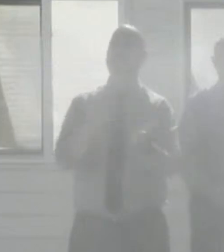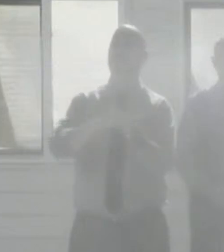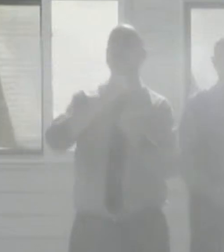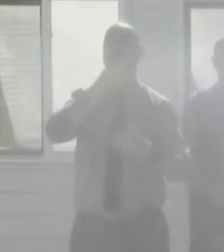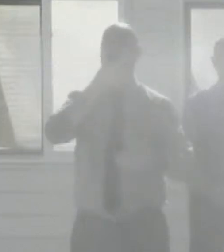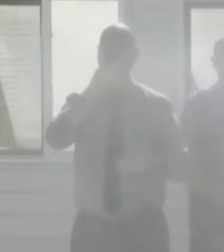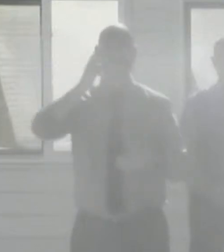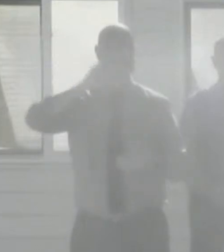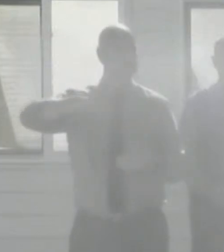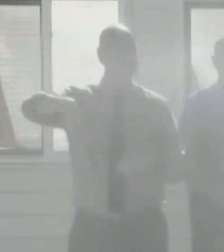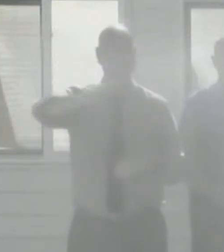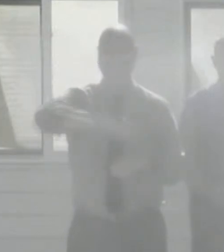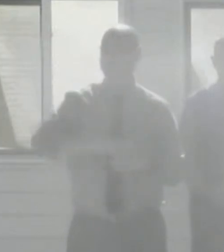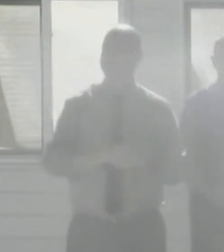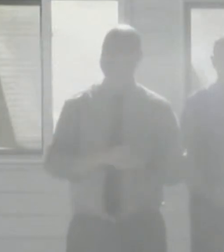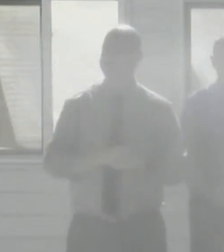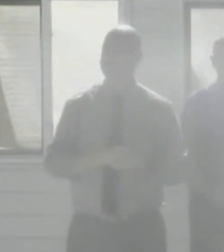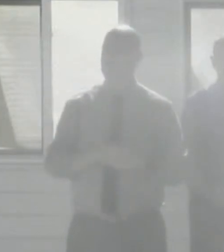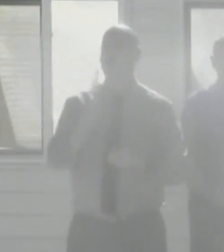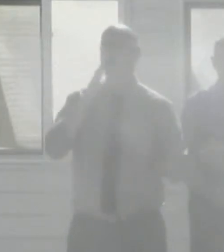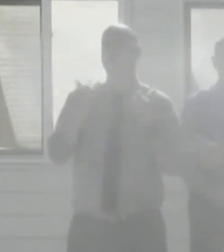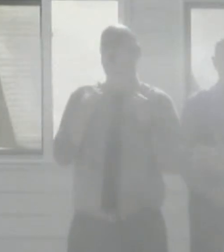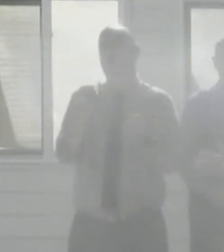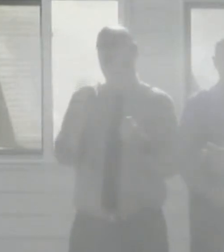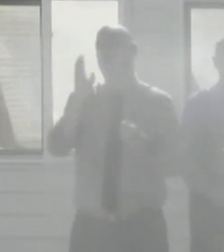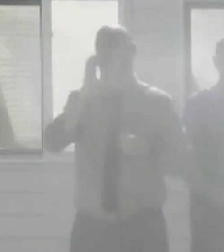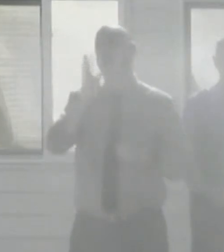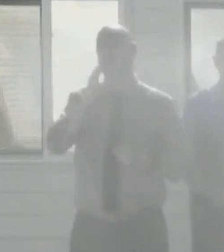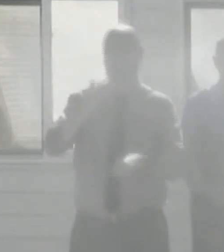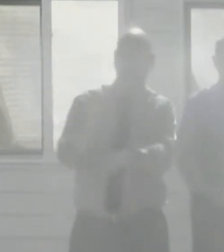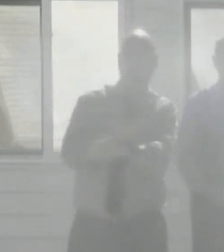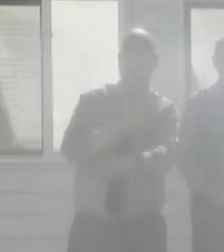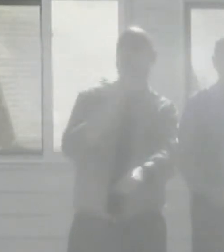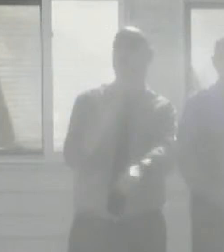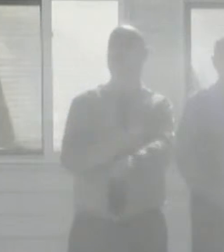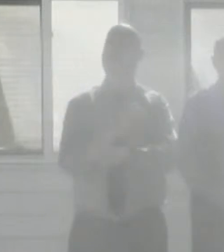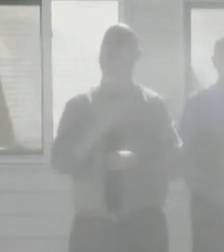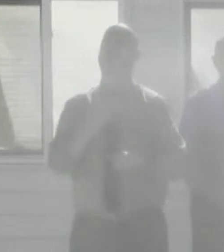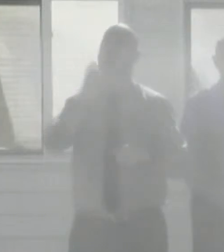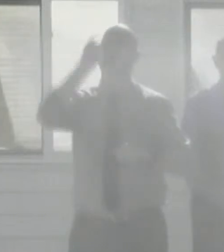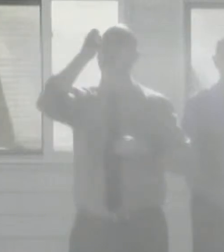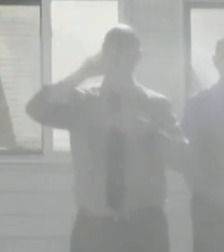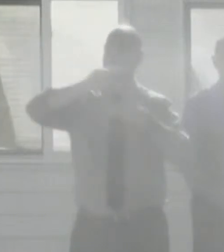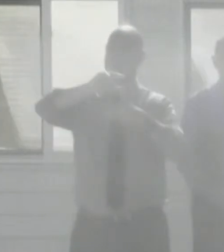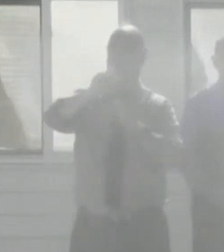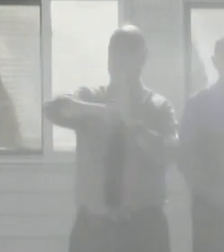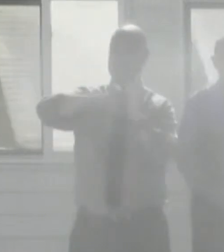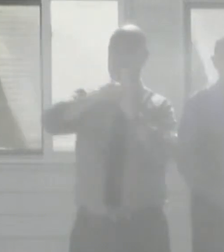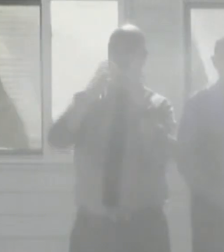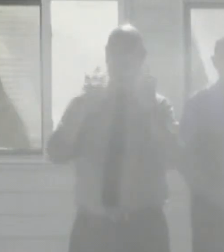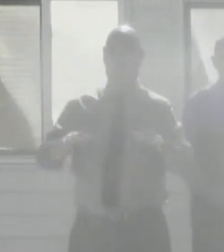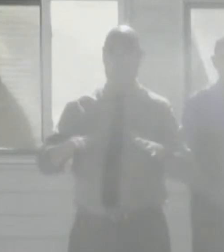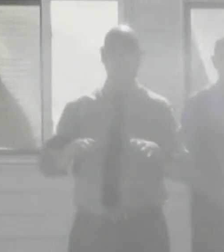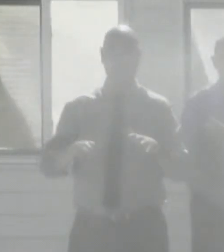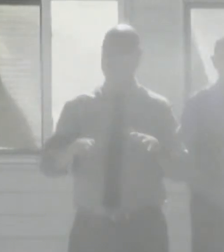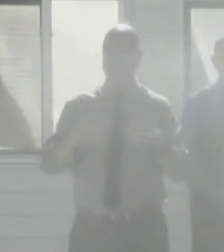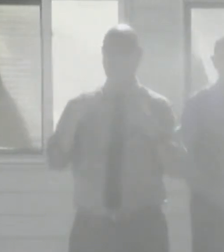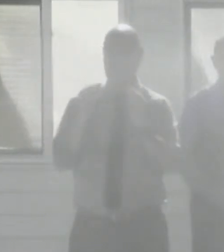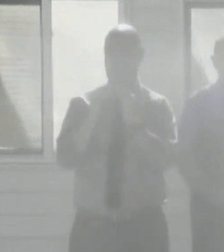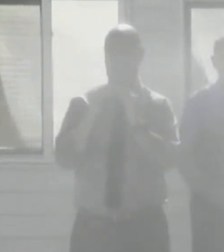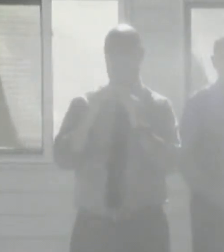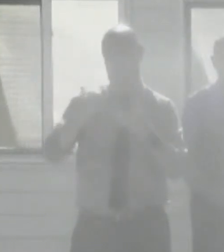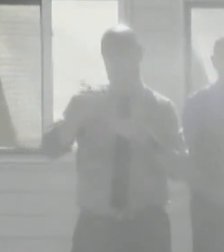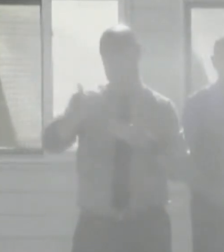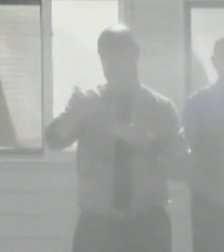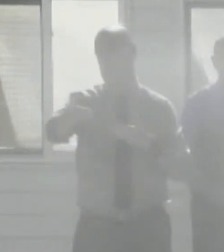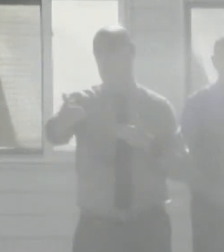we'll do it. We'll get it done. Now, we're not out of hurricane season yet. I don't want to scare anybody,